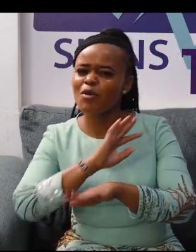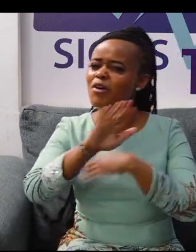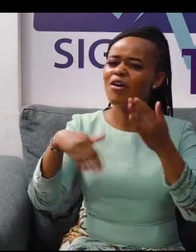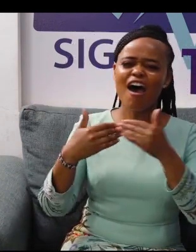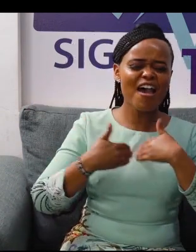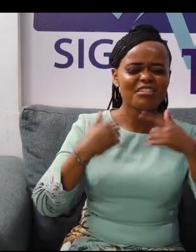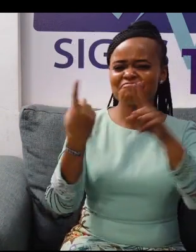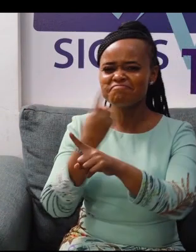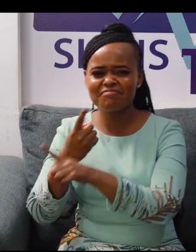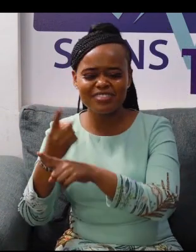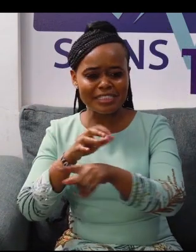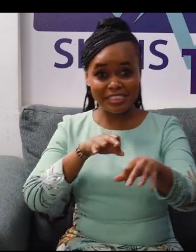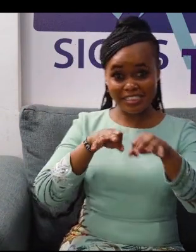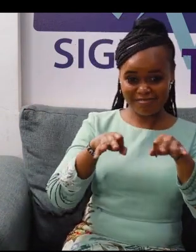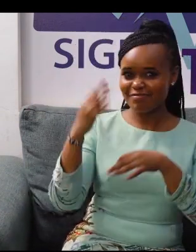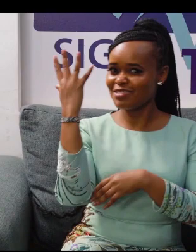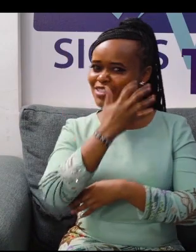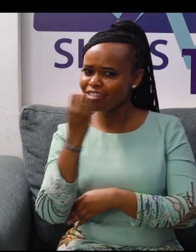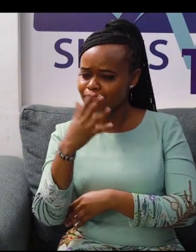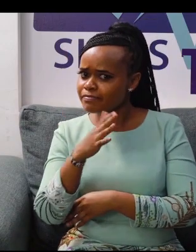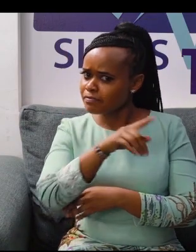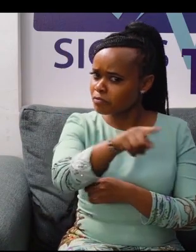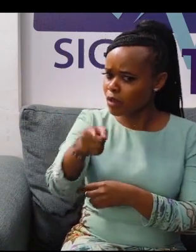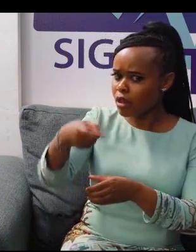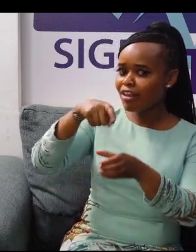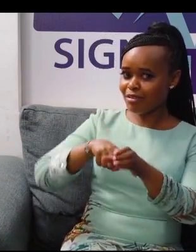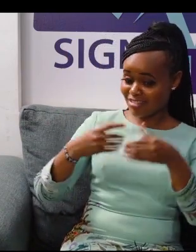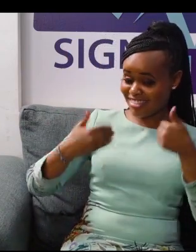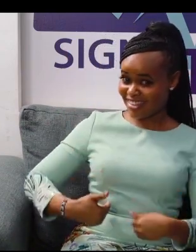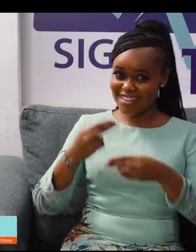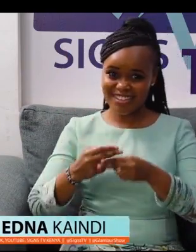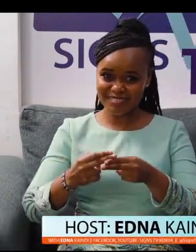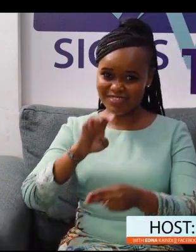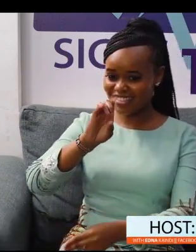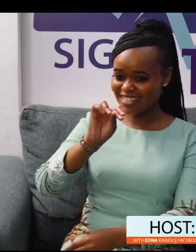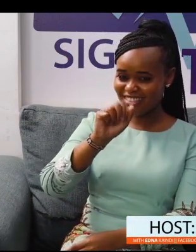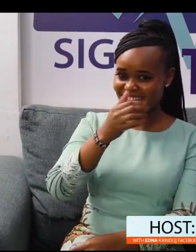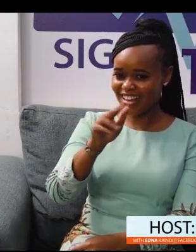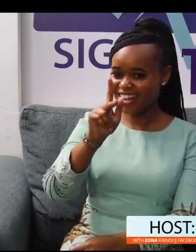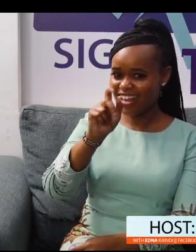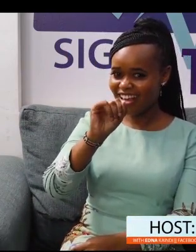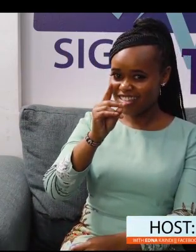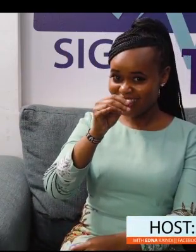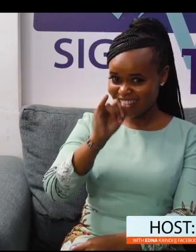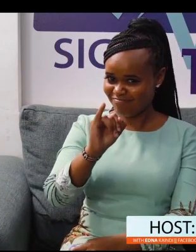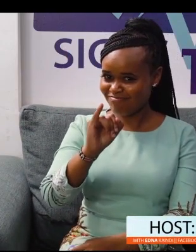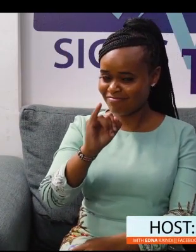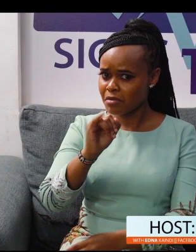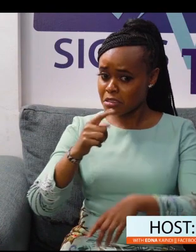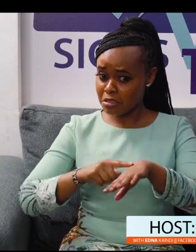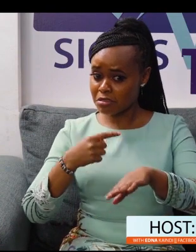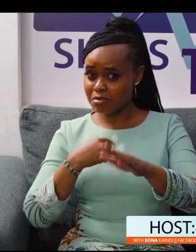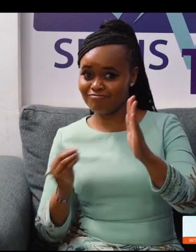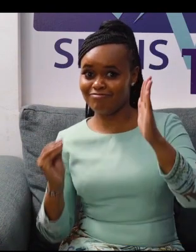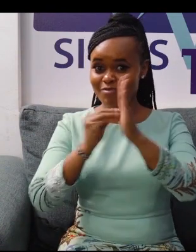We definitely have our own definitions of beauty, right? Join me, Edna Kaindi, on The Glamour Show to